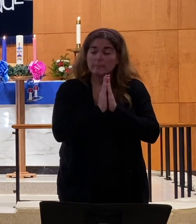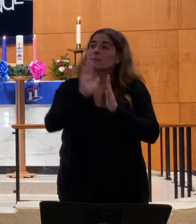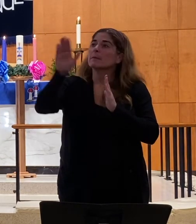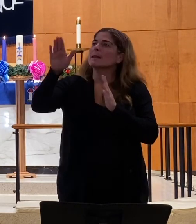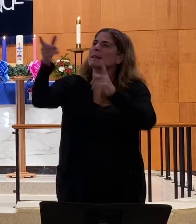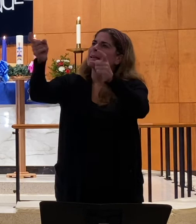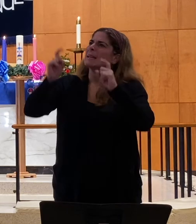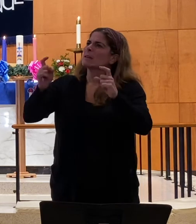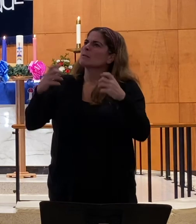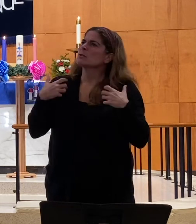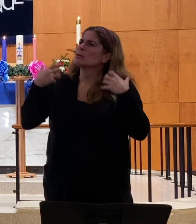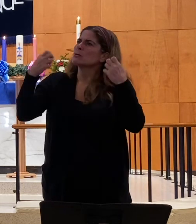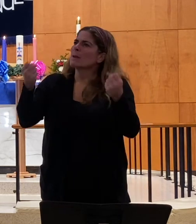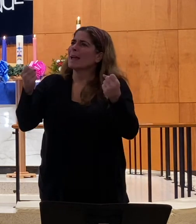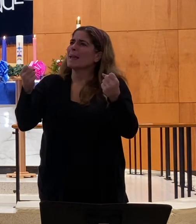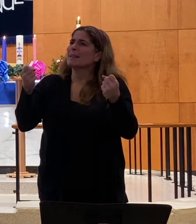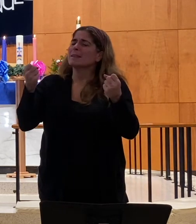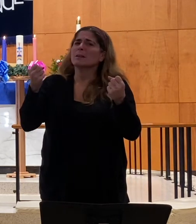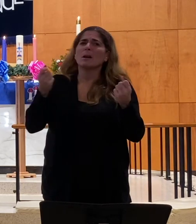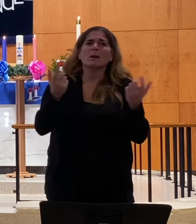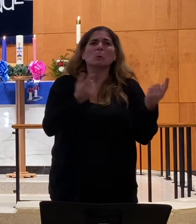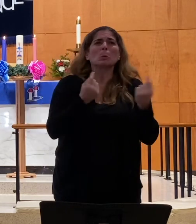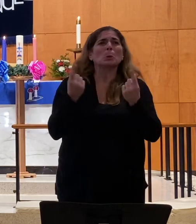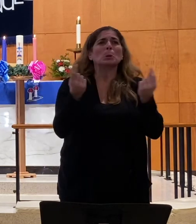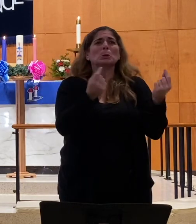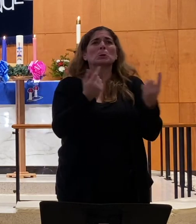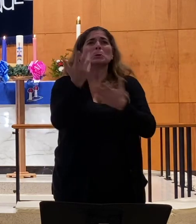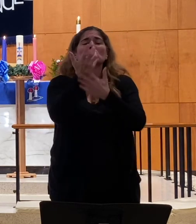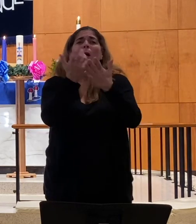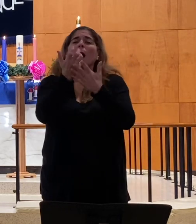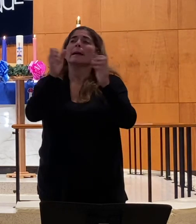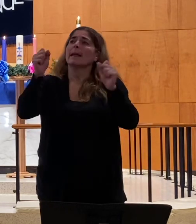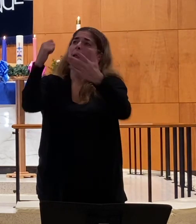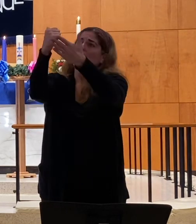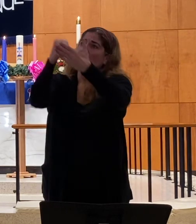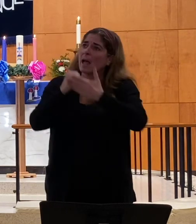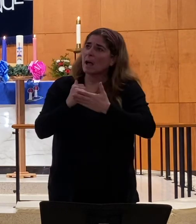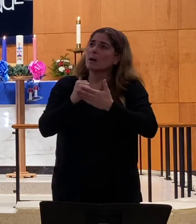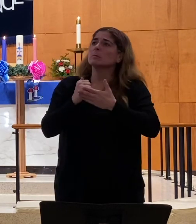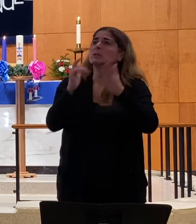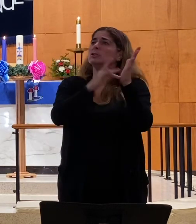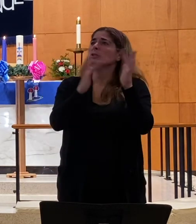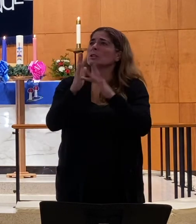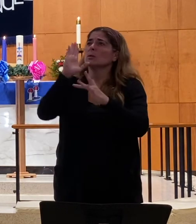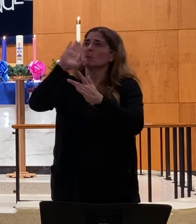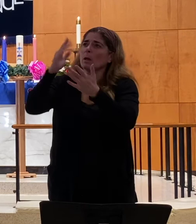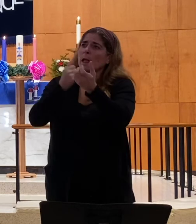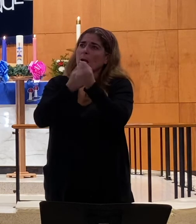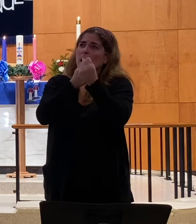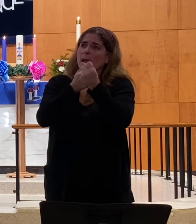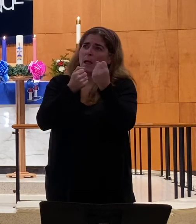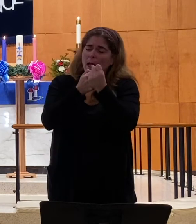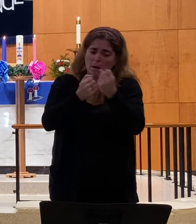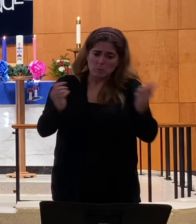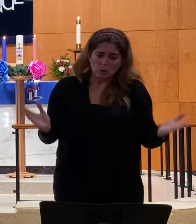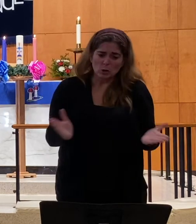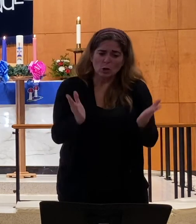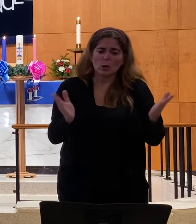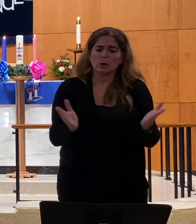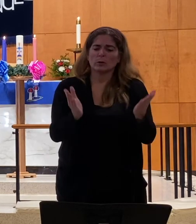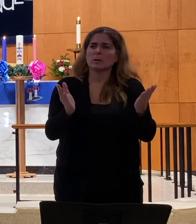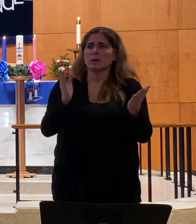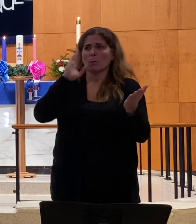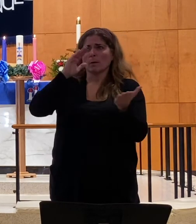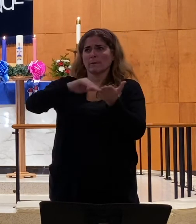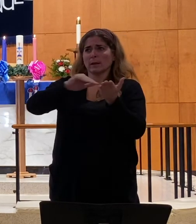us strength to cry out into the wilderness of our world, that in Jesus you have come to bind up, to heal, and to